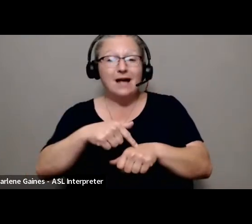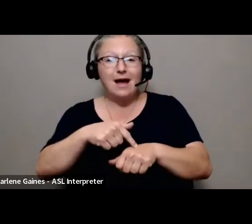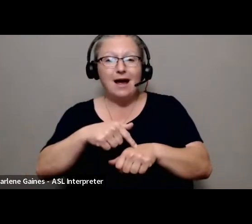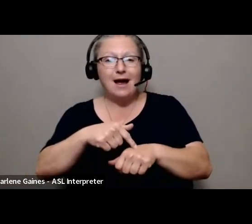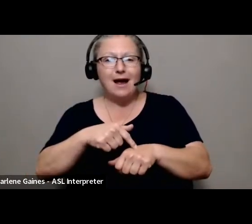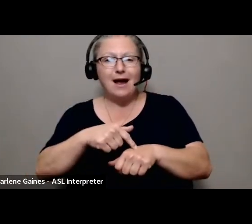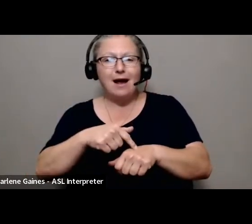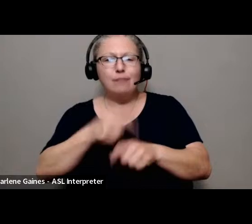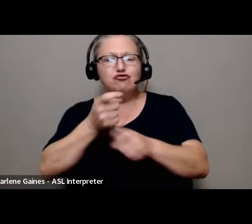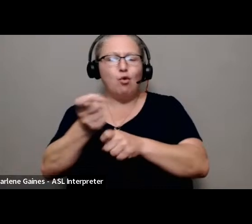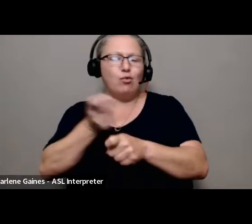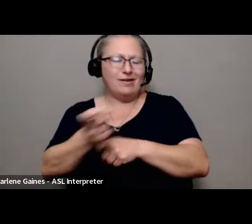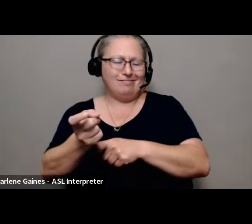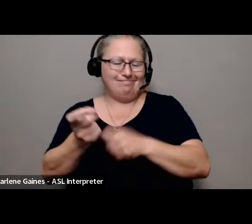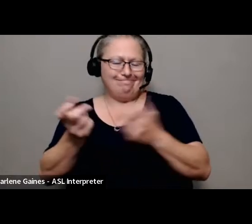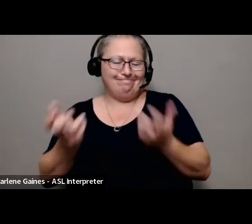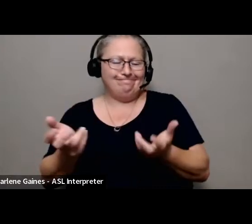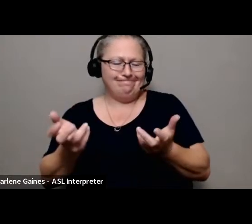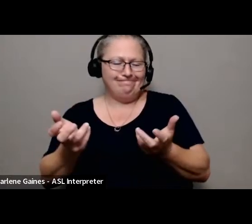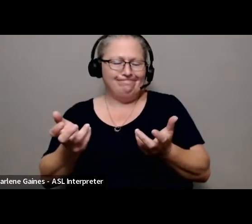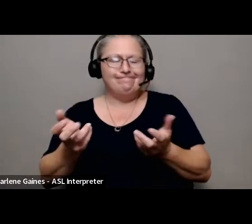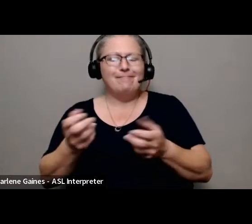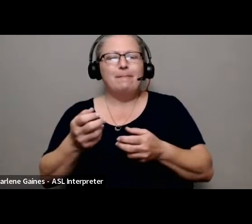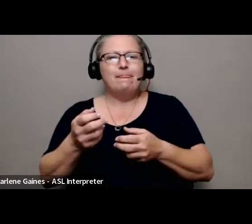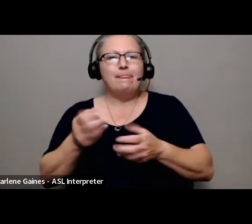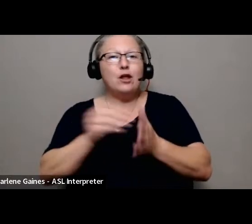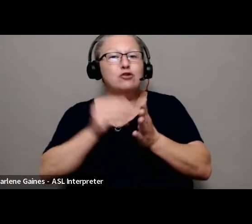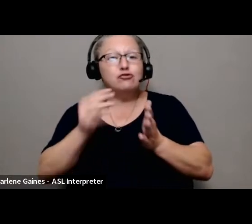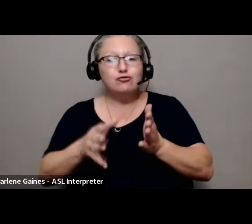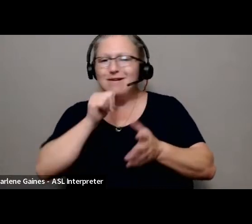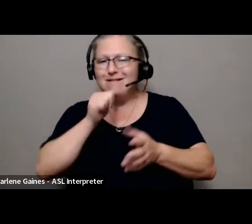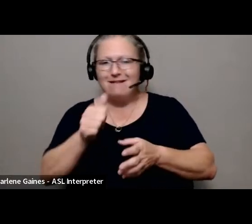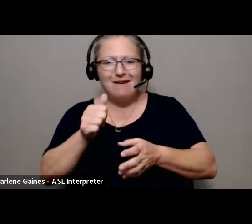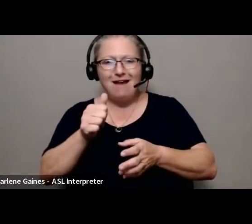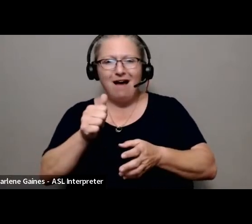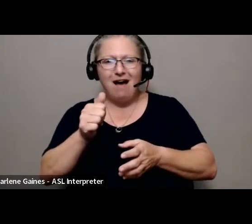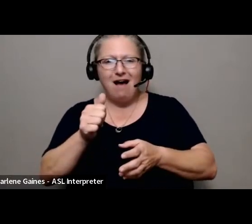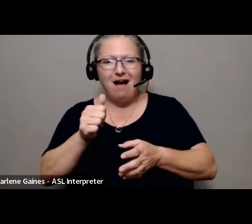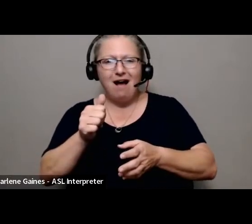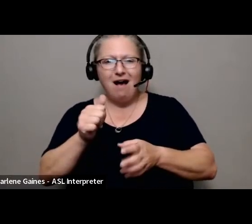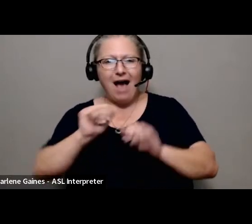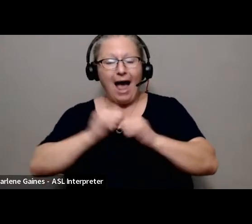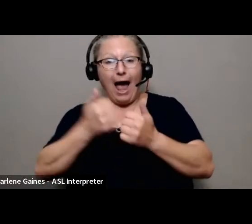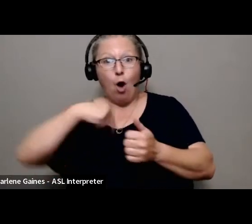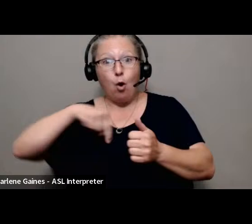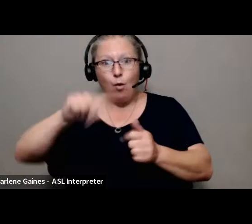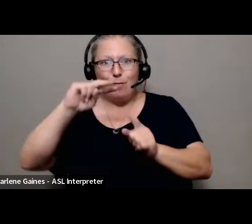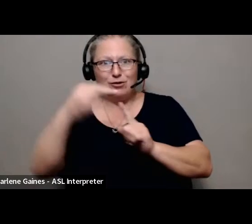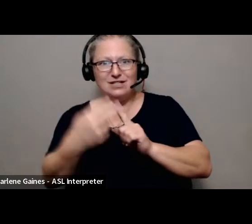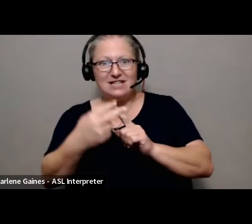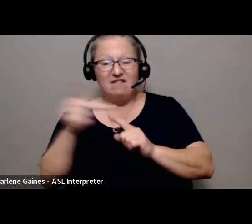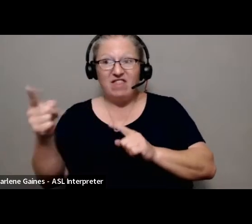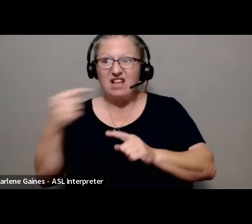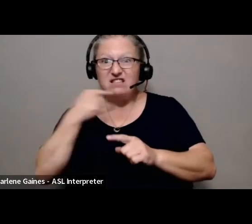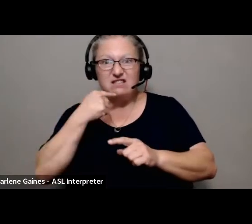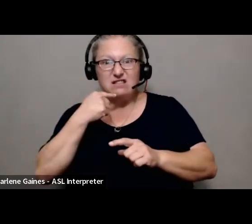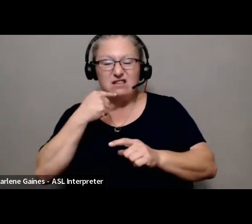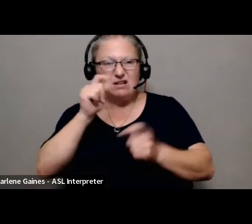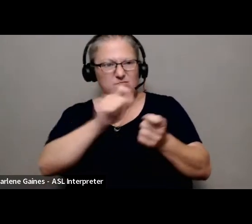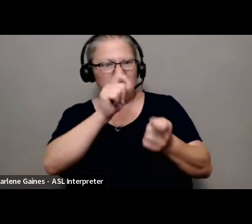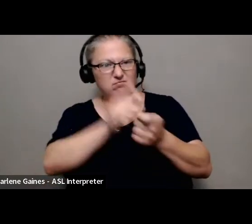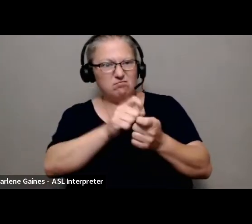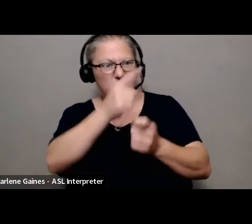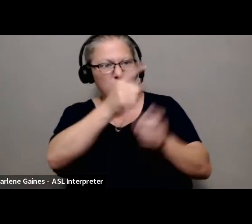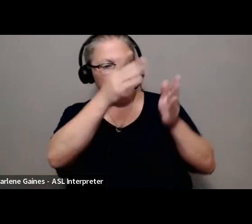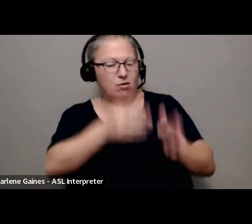meant in a joking way. So the student it's not really how we perceive it, that they're really saying something particular to